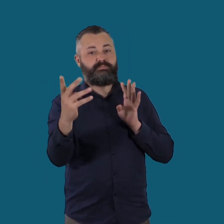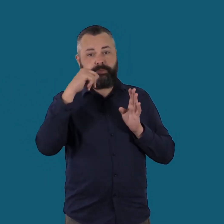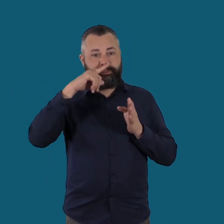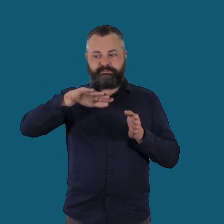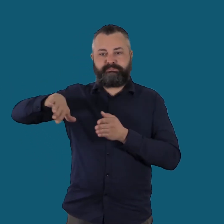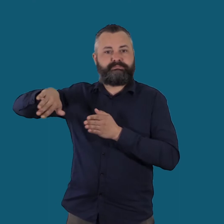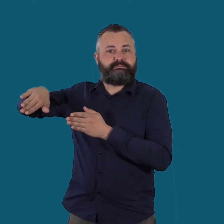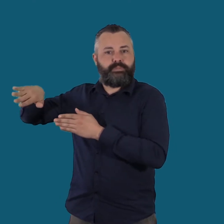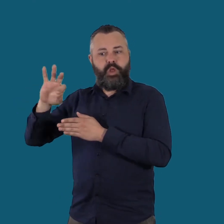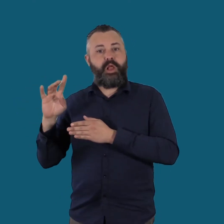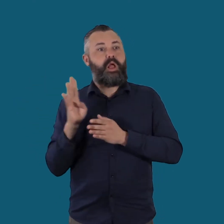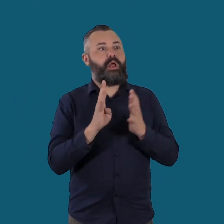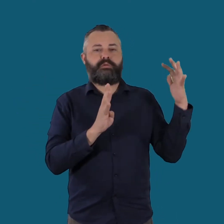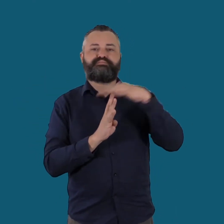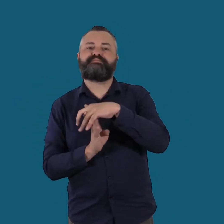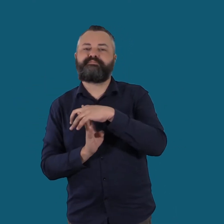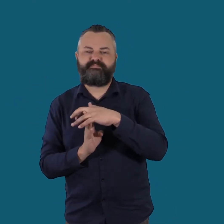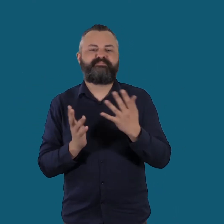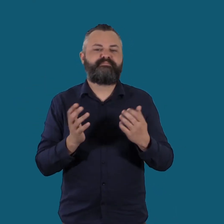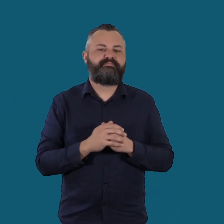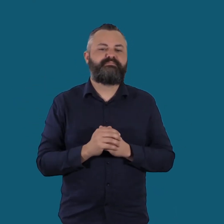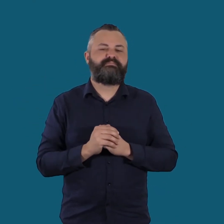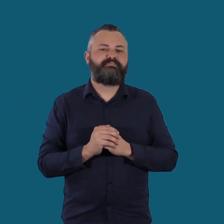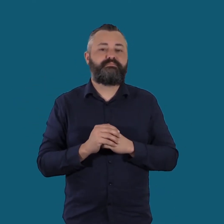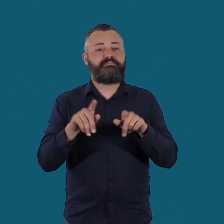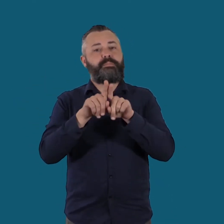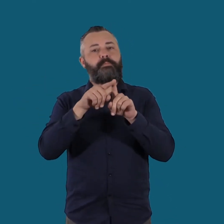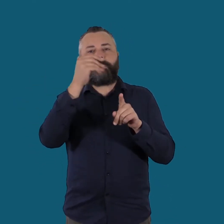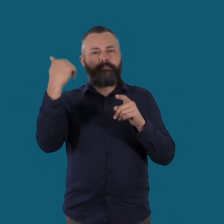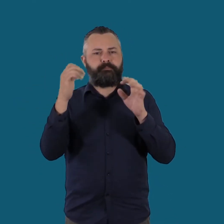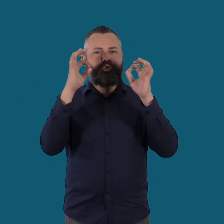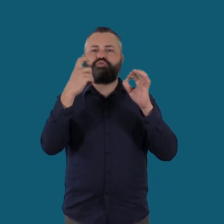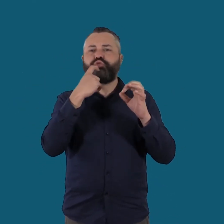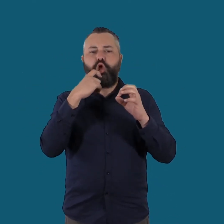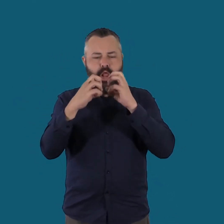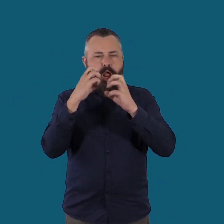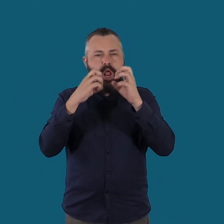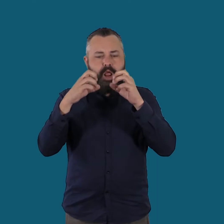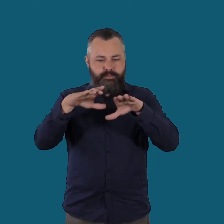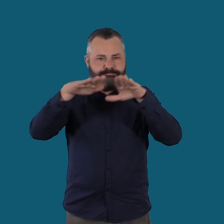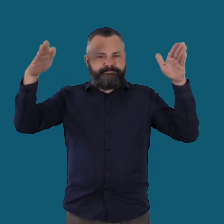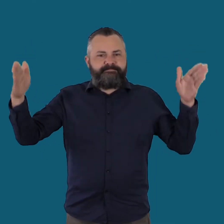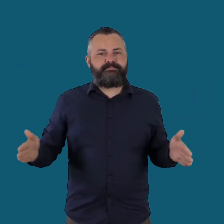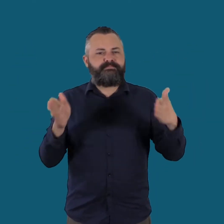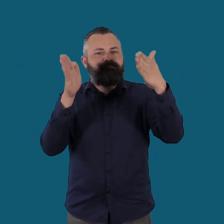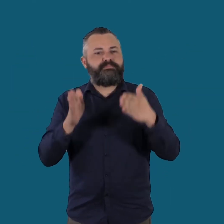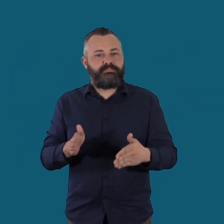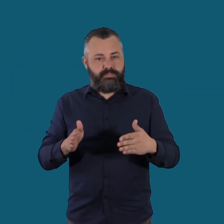High-risk landslide areas are usually roped off, and public access will be restricted. In some cases, boulders made of rocks